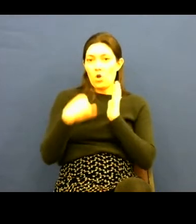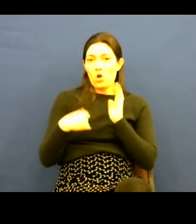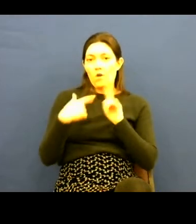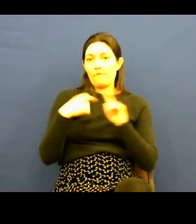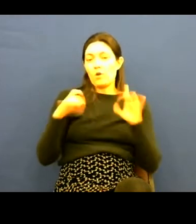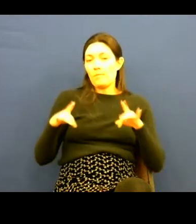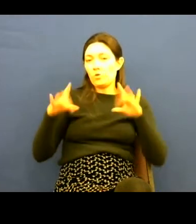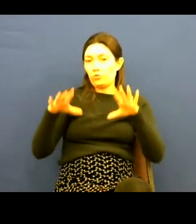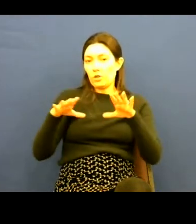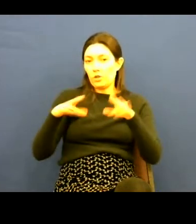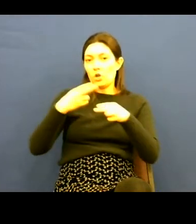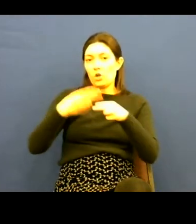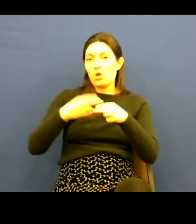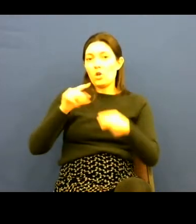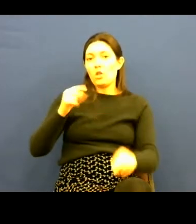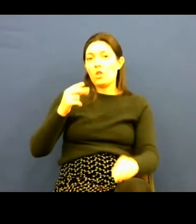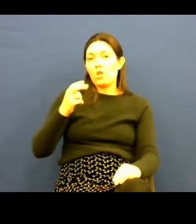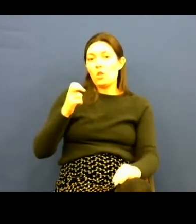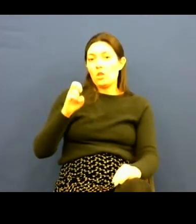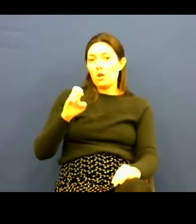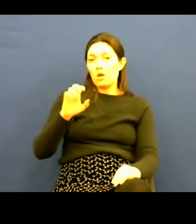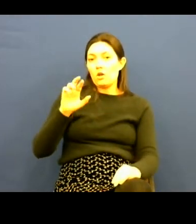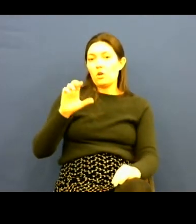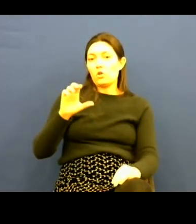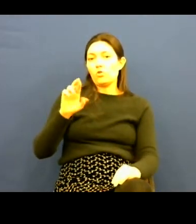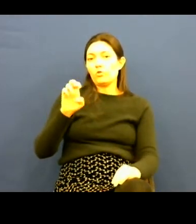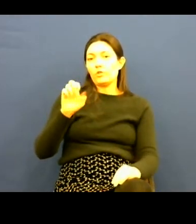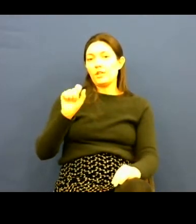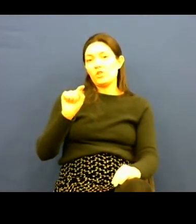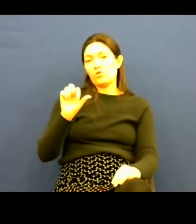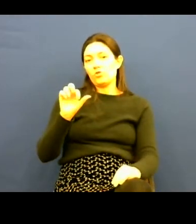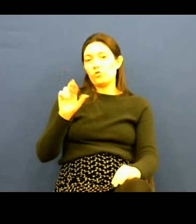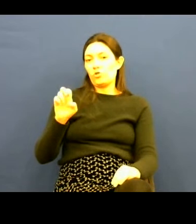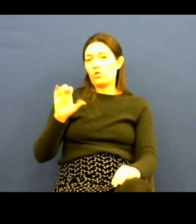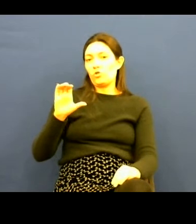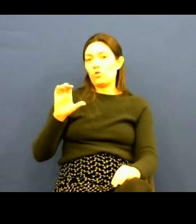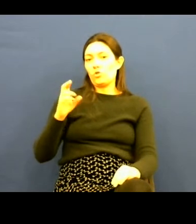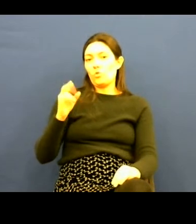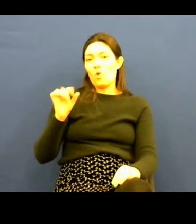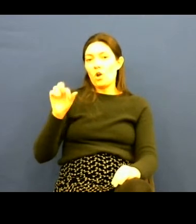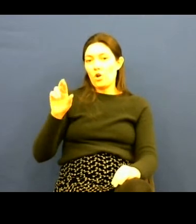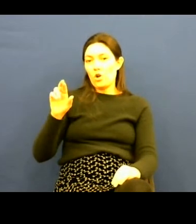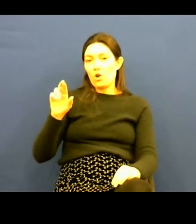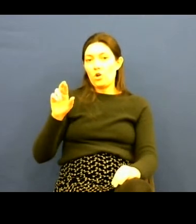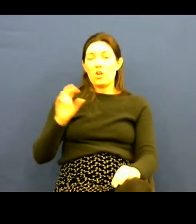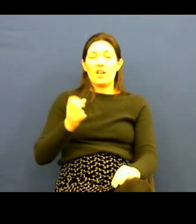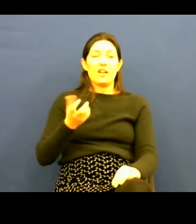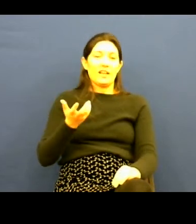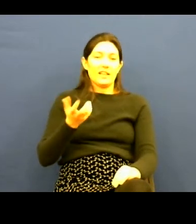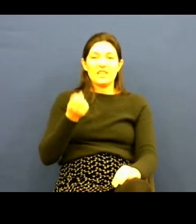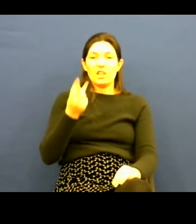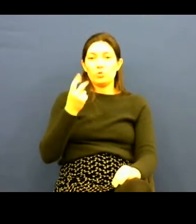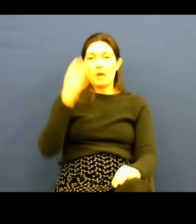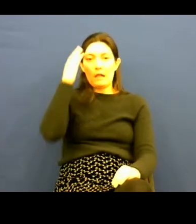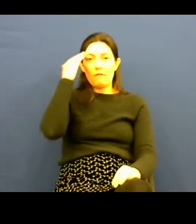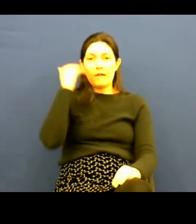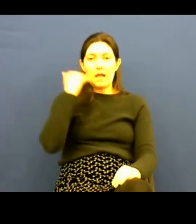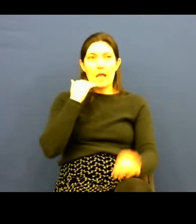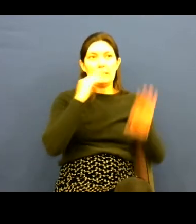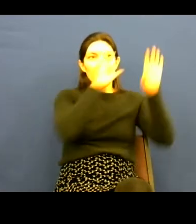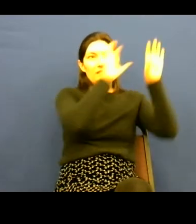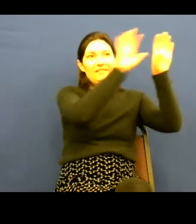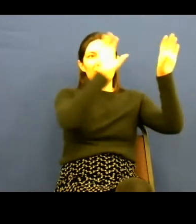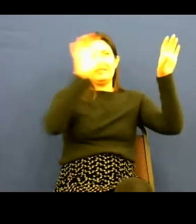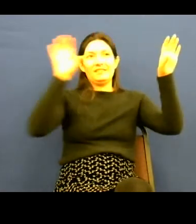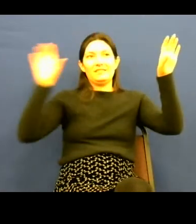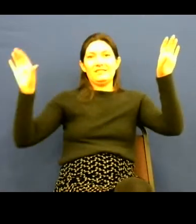Creature Choir. If you go to creaturechoir.com, you'll see it, but it's 12 floating heads that sing. So it's all things that people have in Rochester most